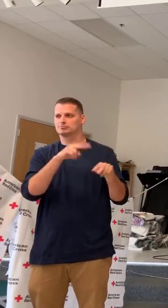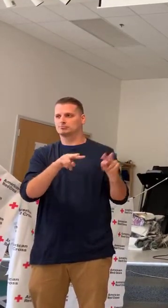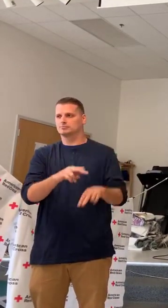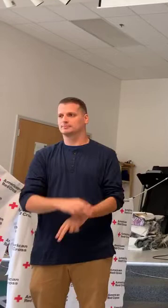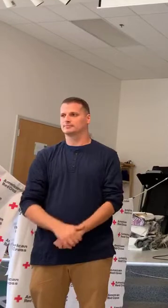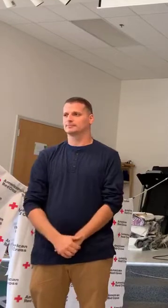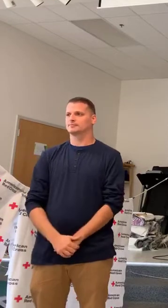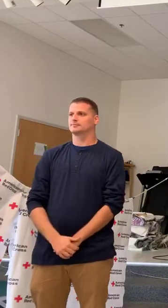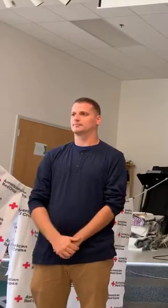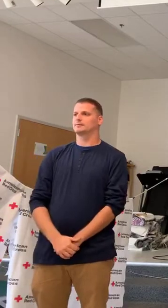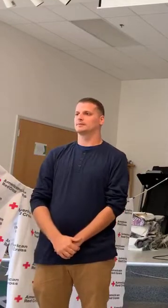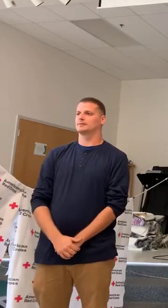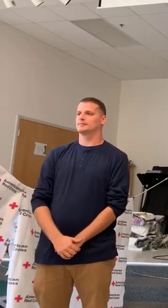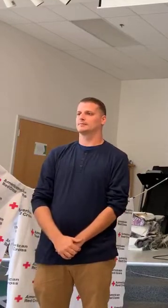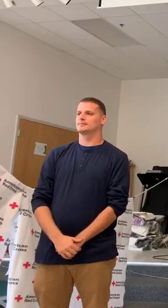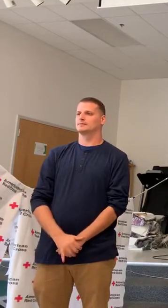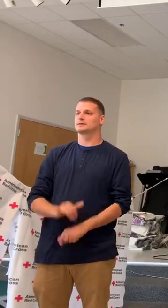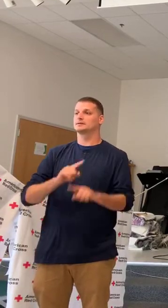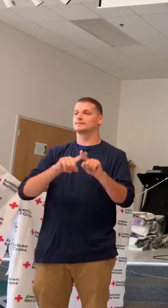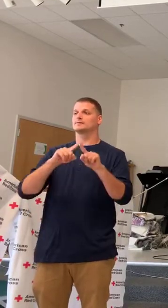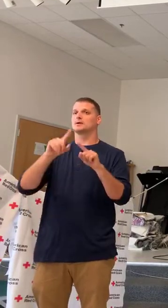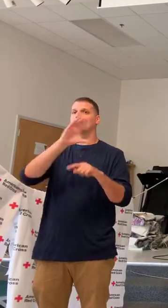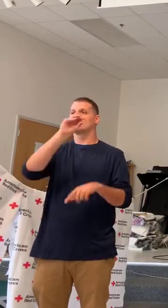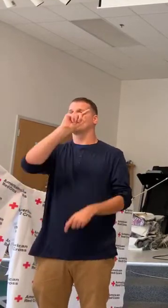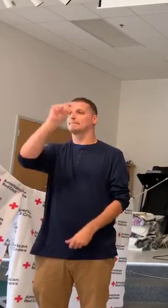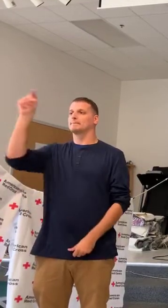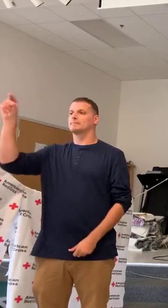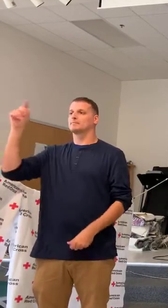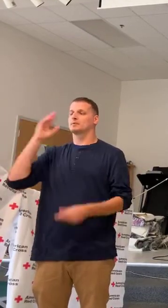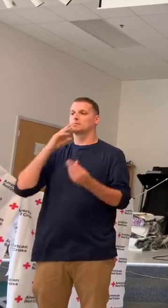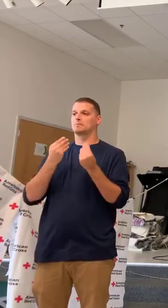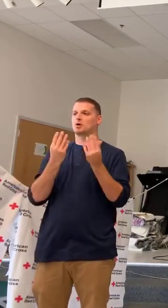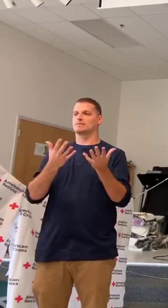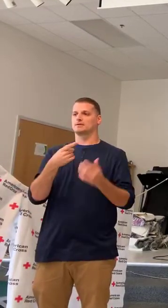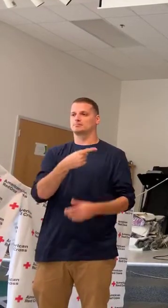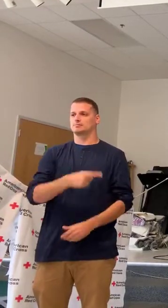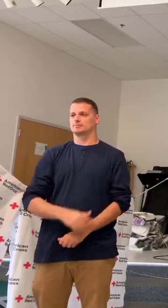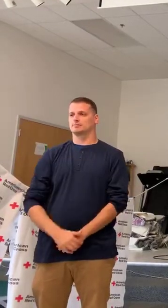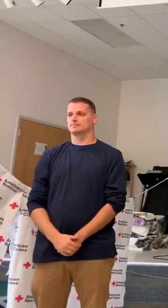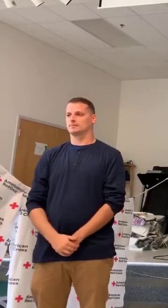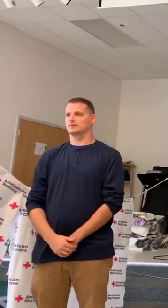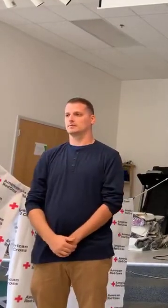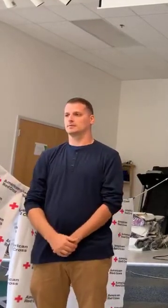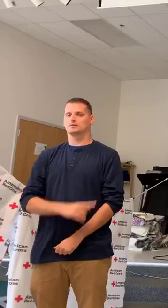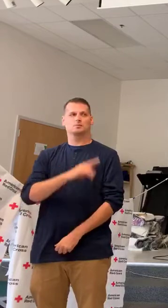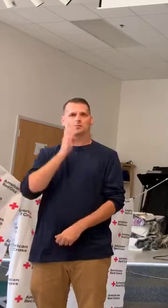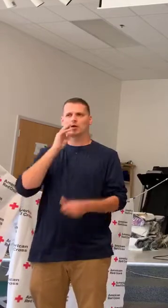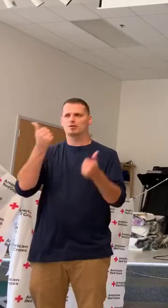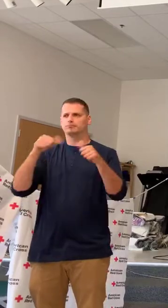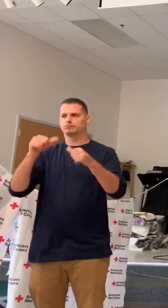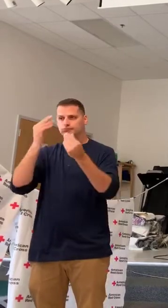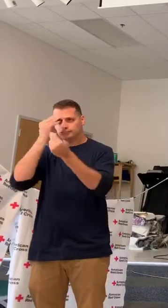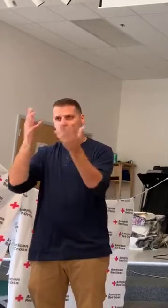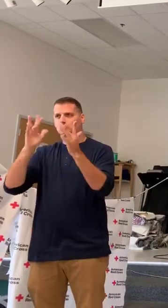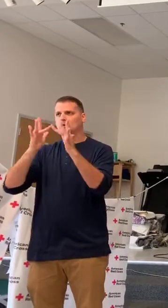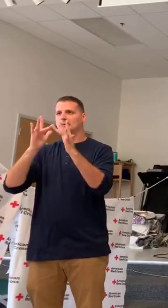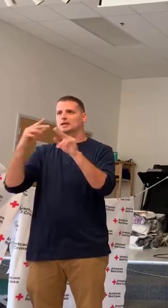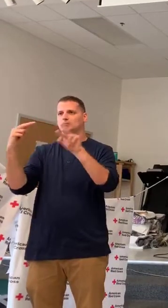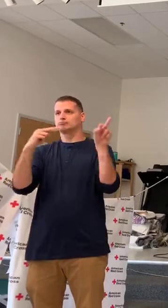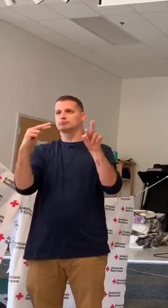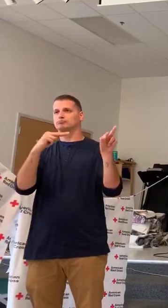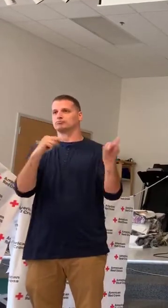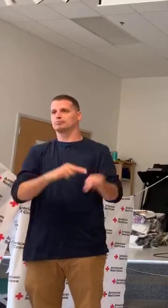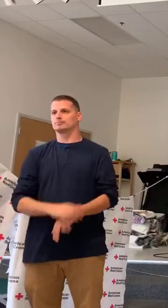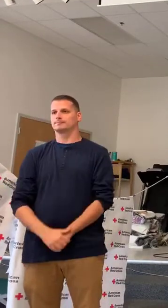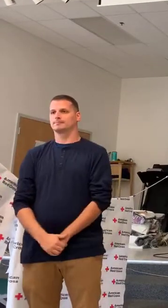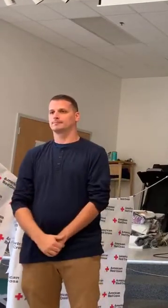companies and what they provide. So we'll get that on the website. Good question. That would be great. You bet. And we'll put the low-tech